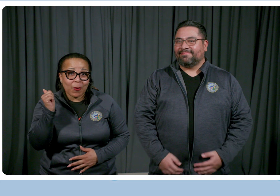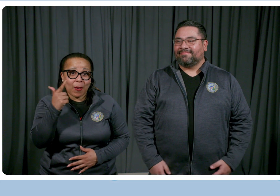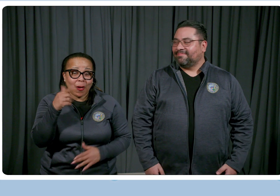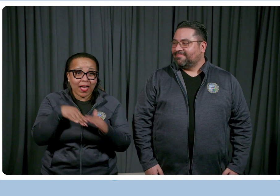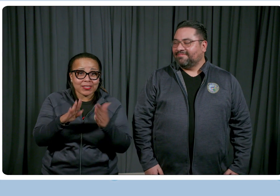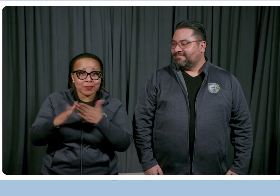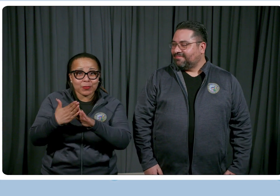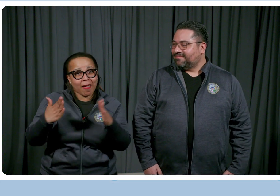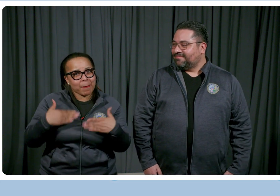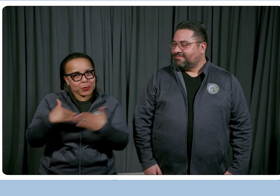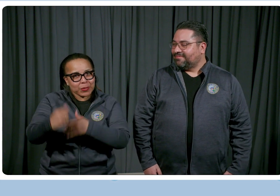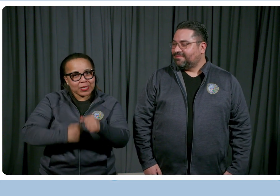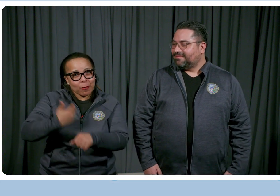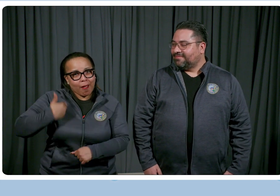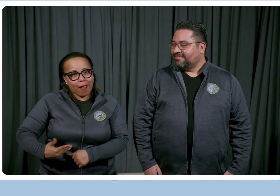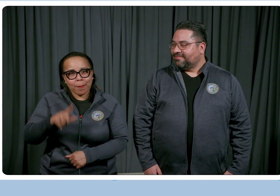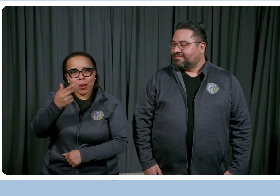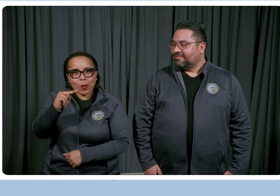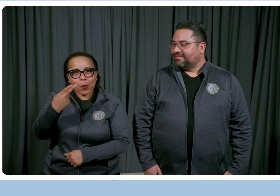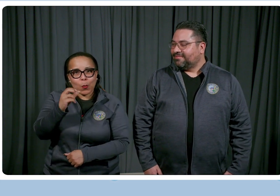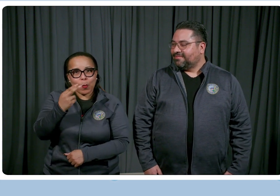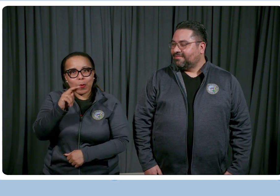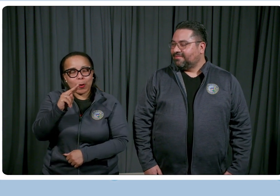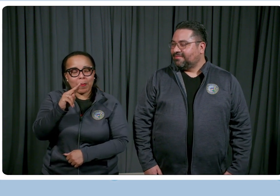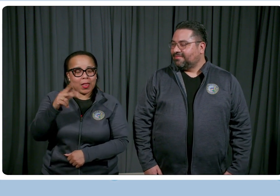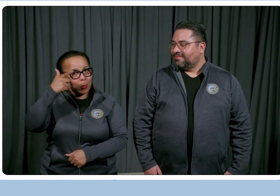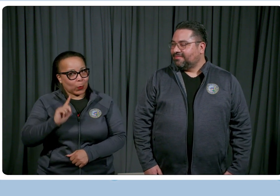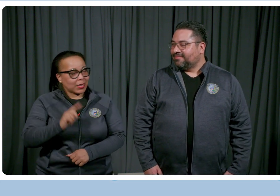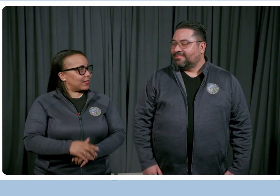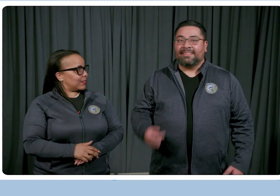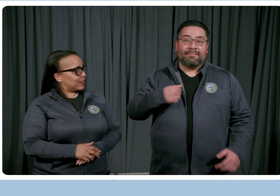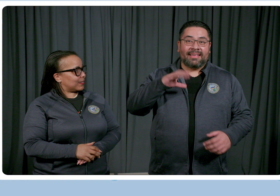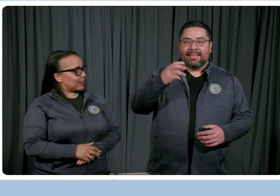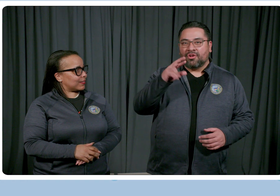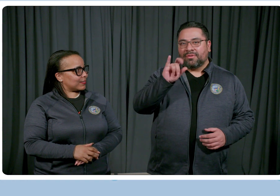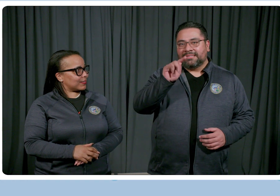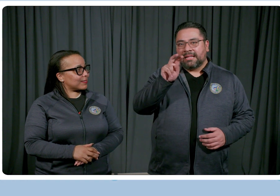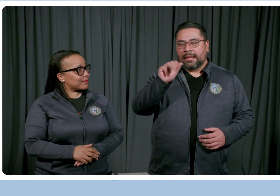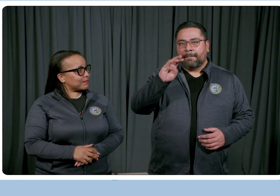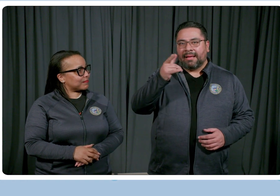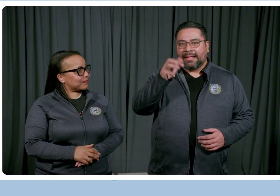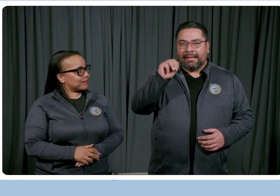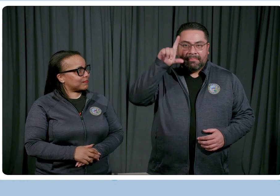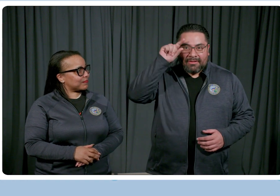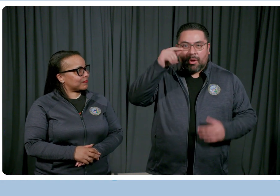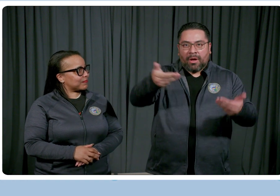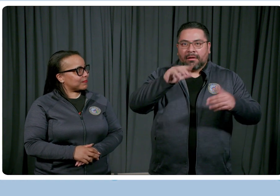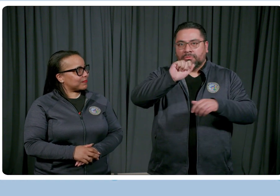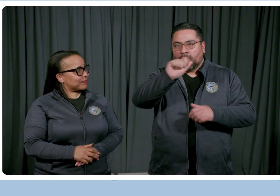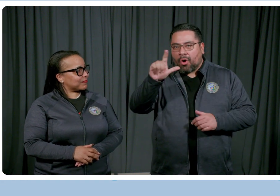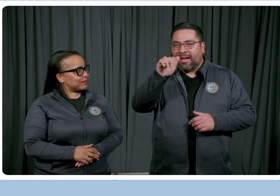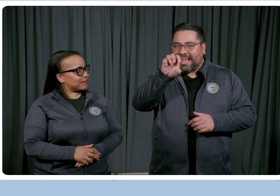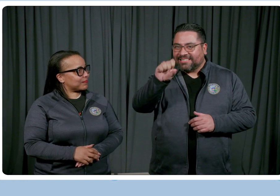Hello, All Access community, and Happy New Year. I am Lauren Huberman. And I'm Christina McLean. Welcome to All Access. It's great